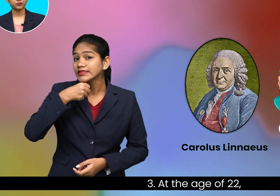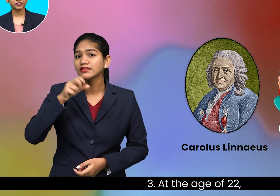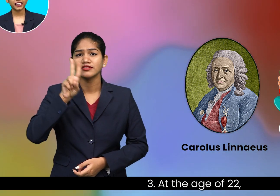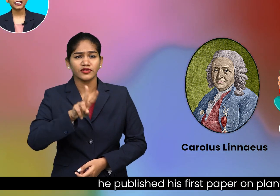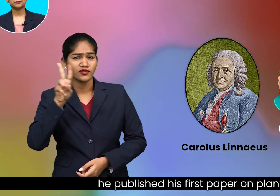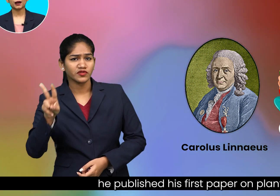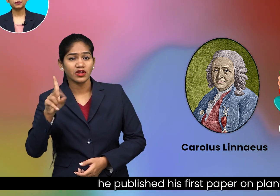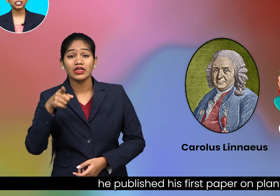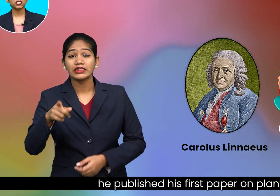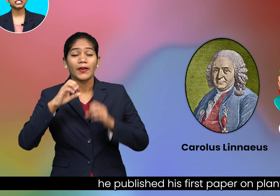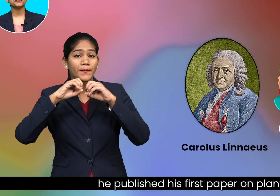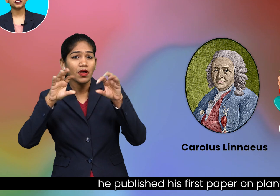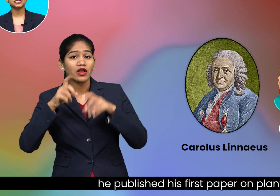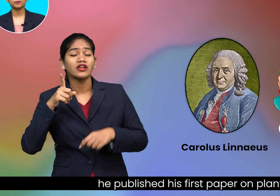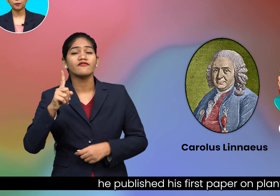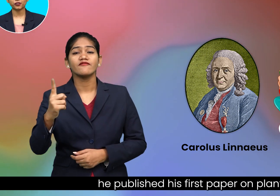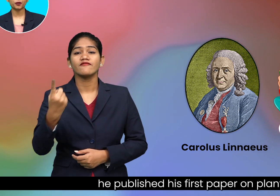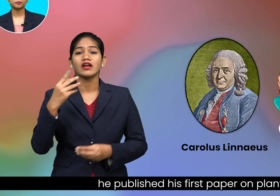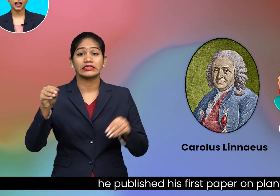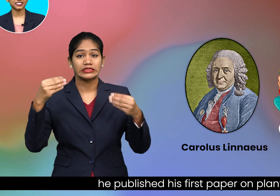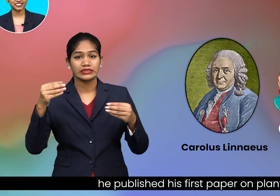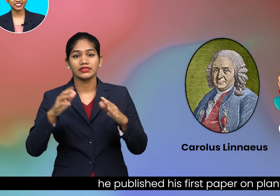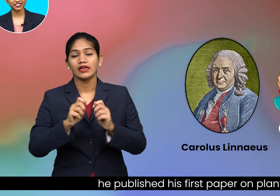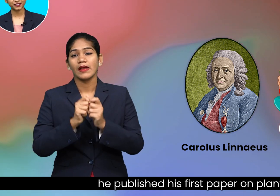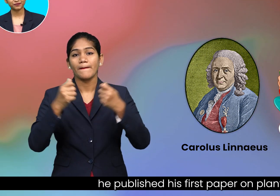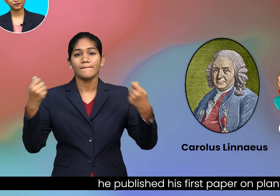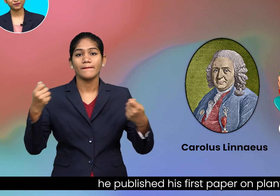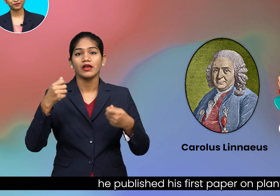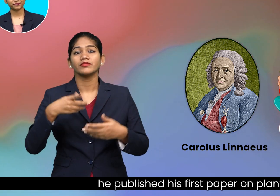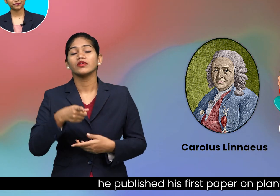22, he published his first paper on plants.